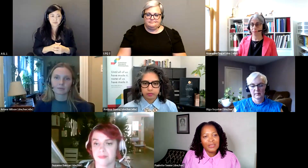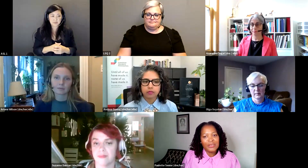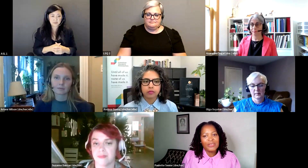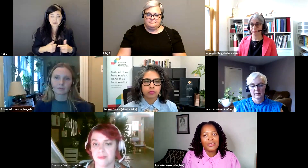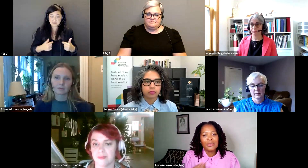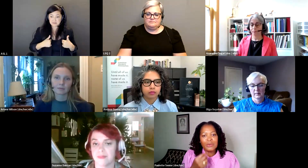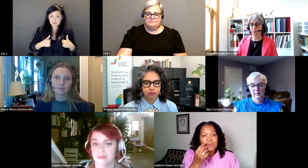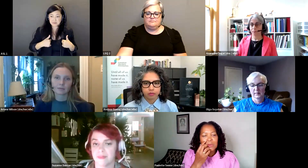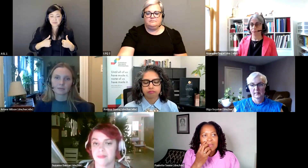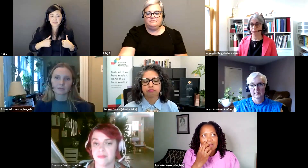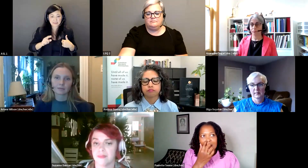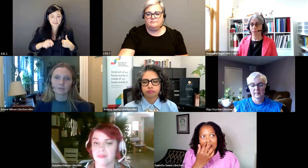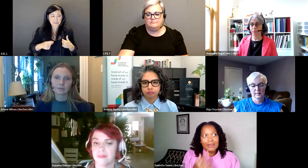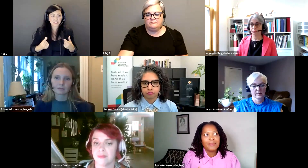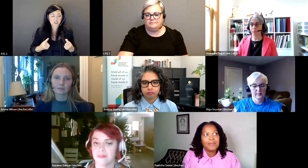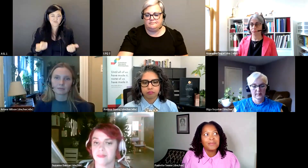the years to